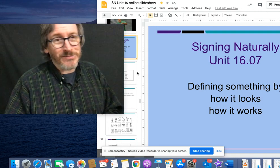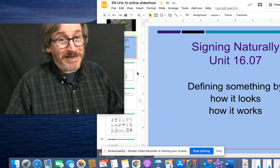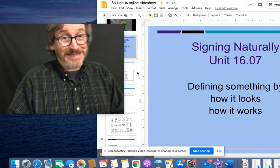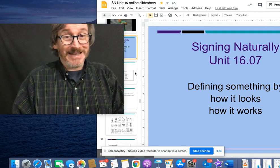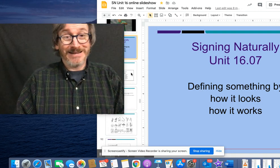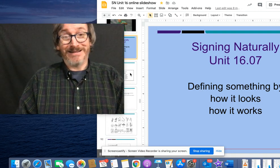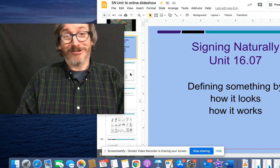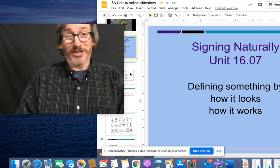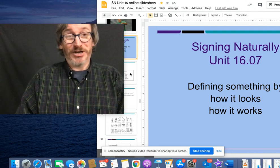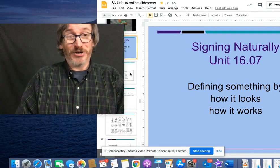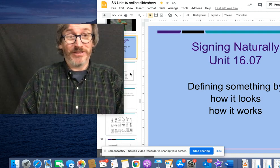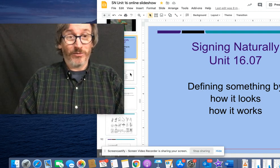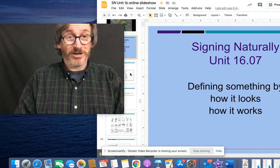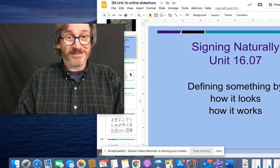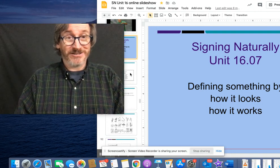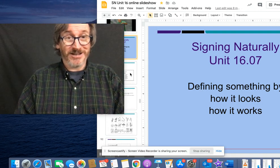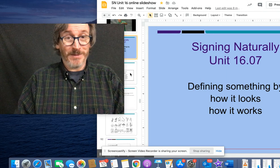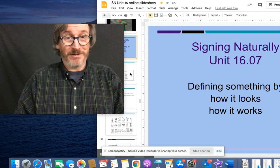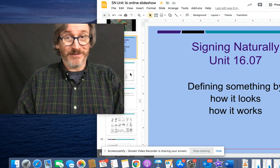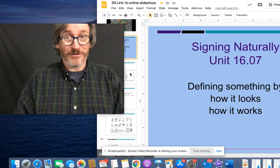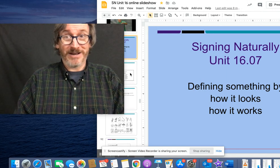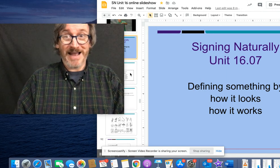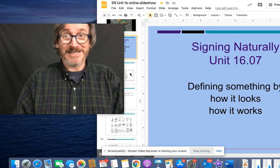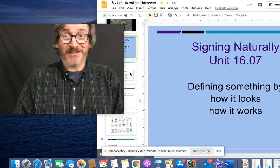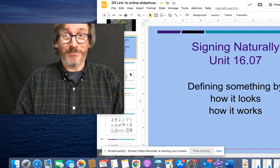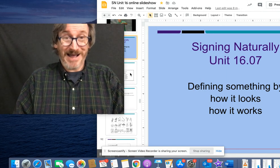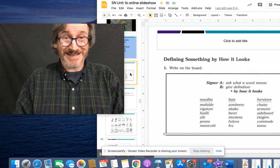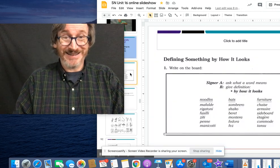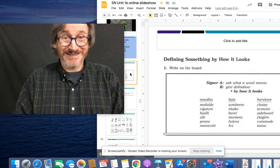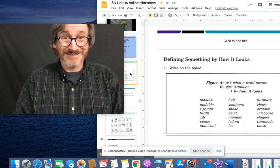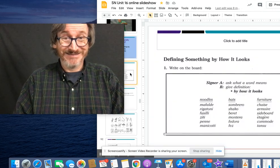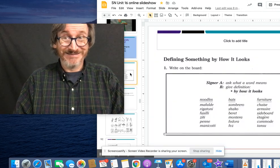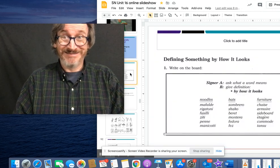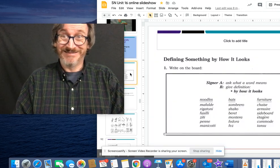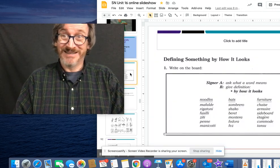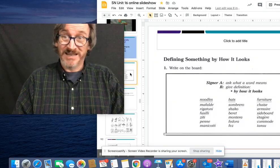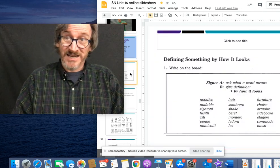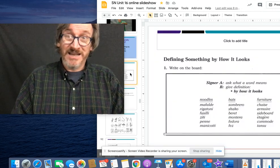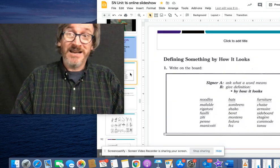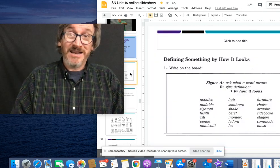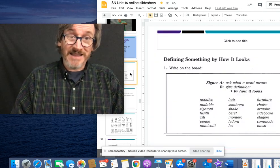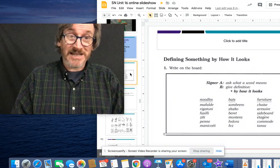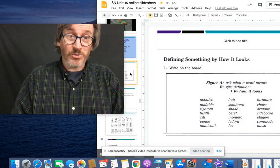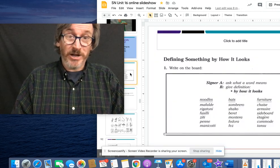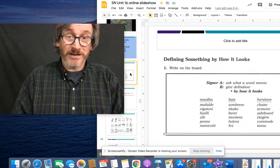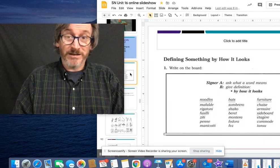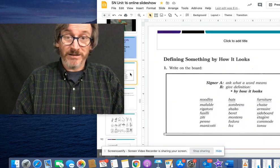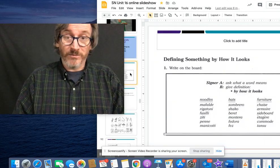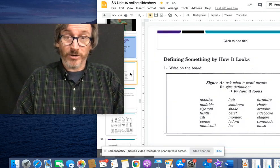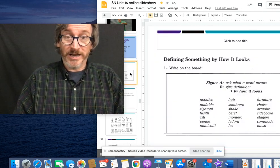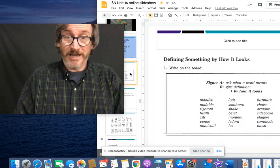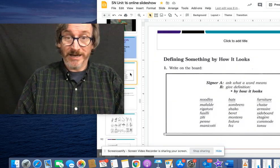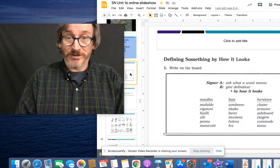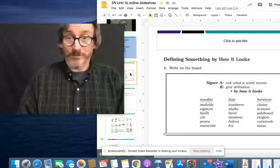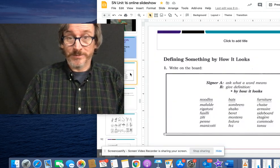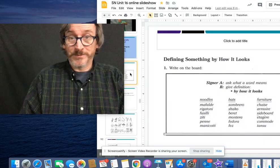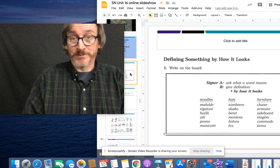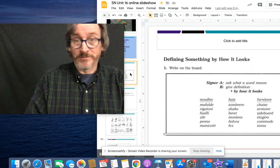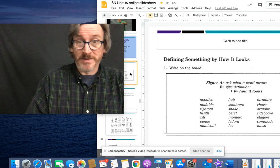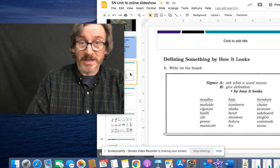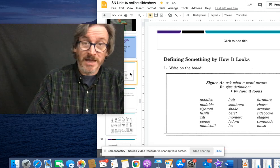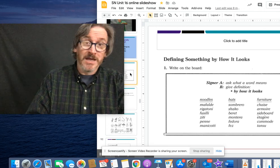So this is when I said earlier that we're going to start talking about different kinds of pasta. That's what we're going to get